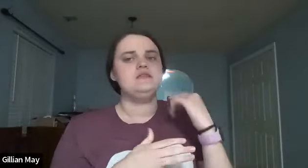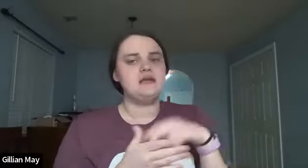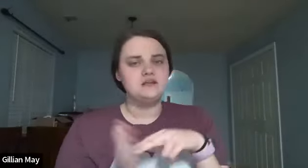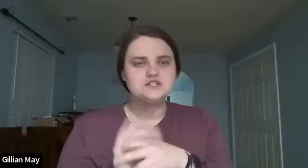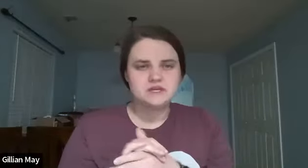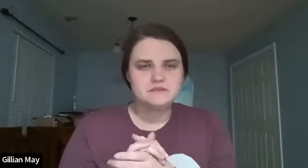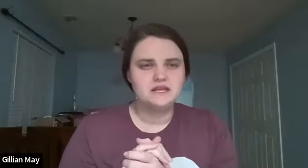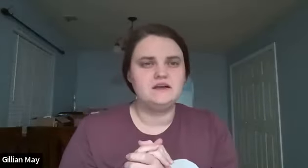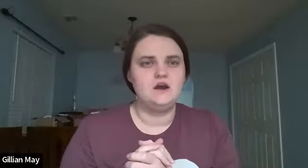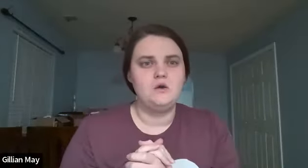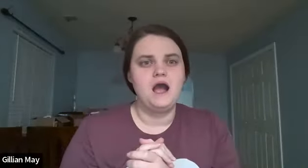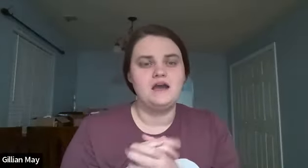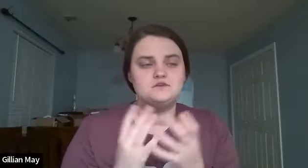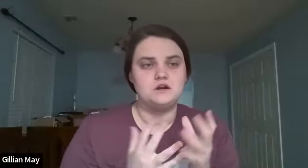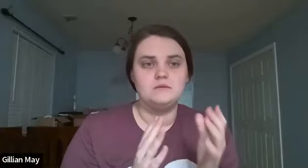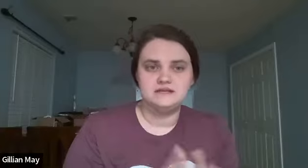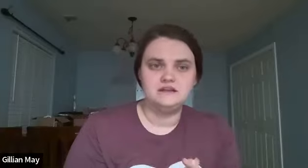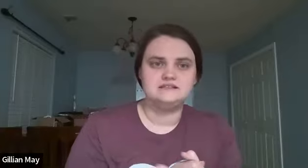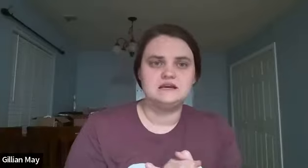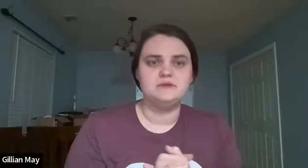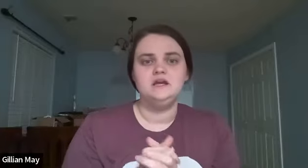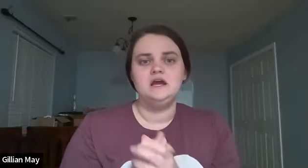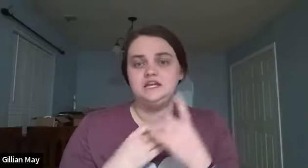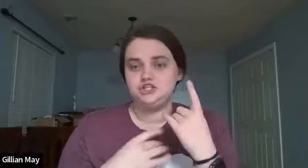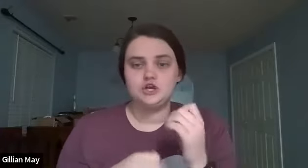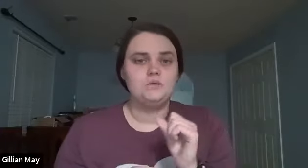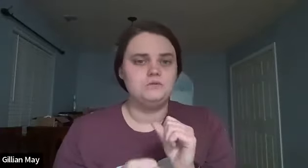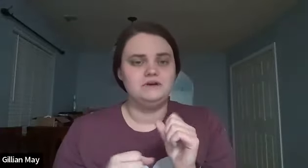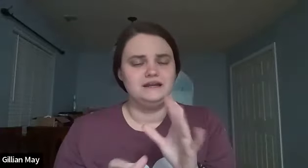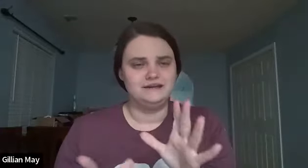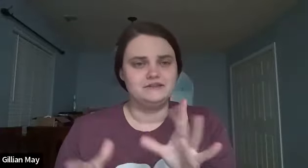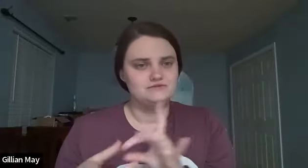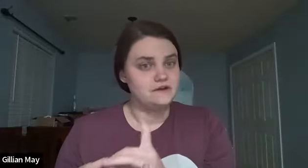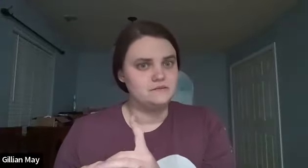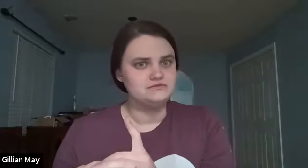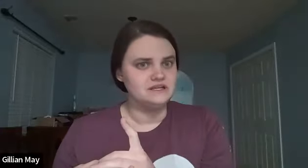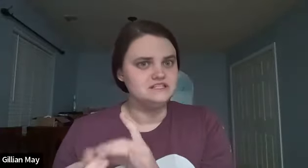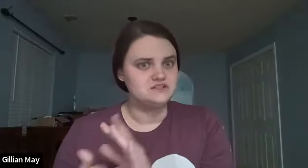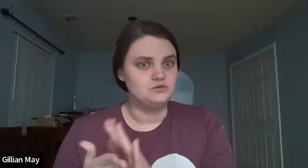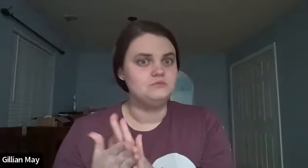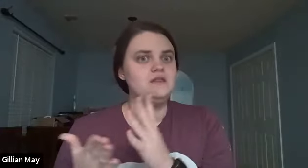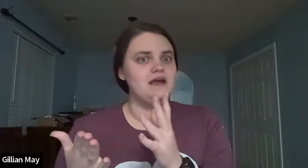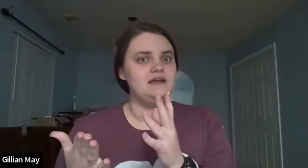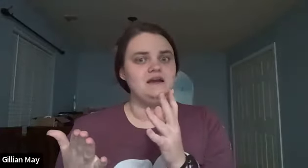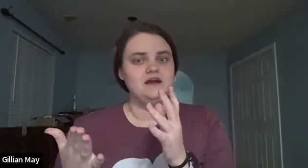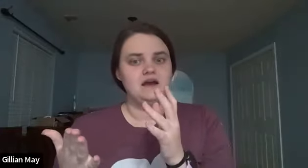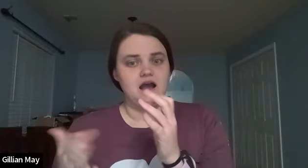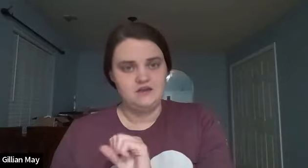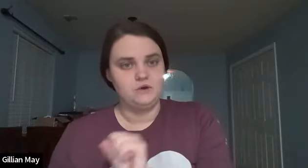That can also be meaning like, oh, I have to work on my like assignment. I need you to go, and I know that's very much related to school, but like I have work